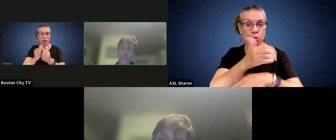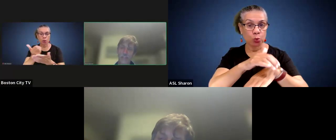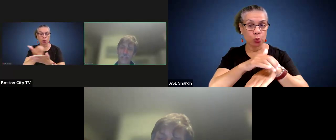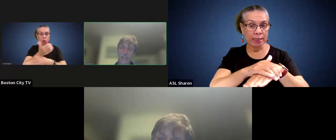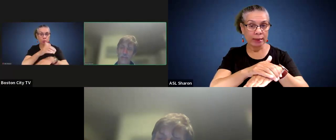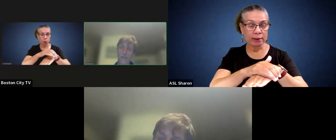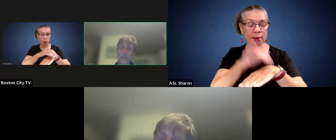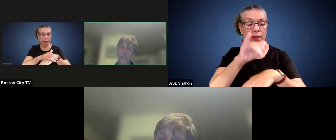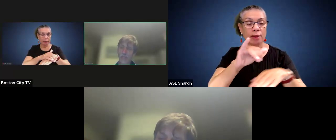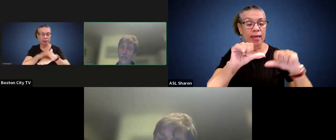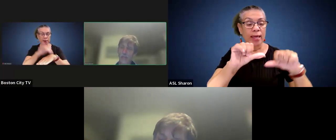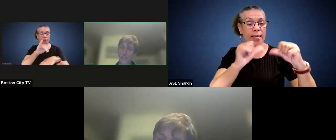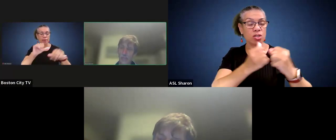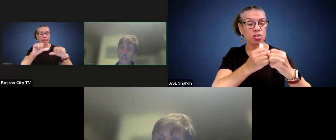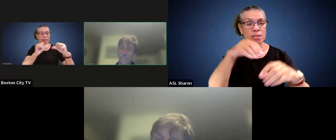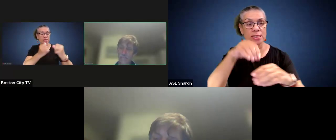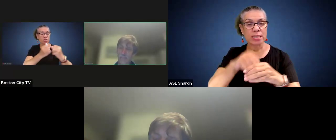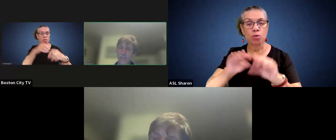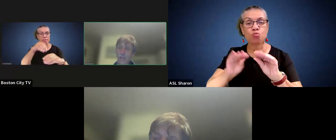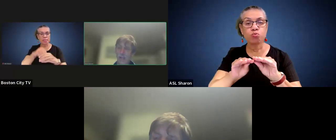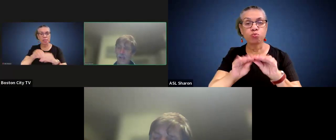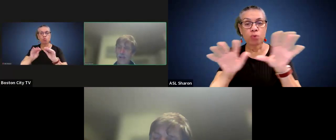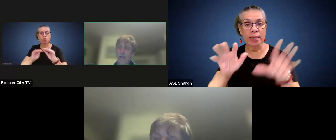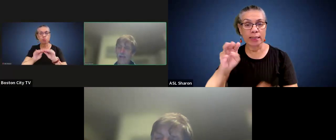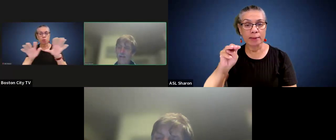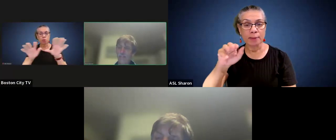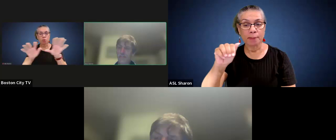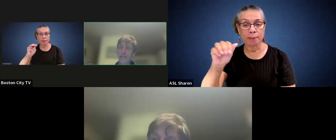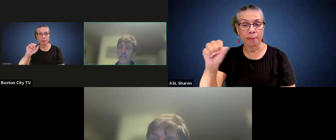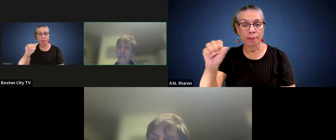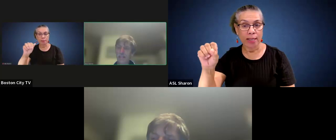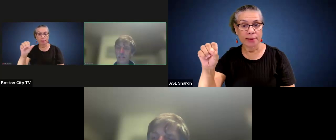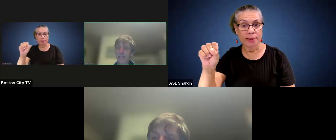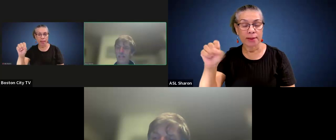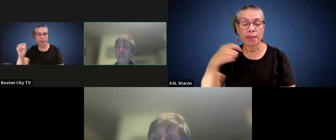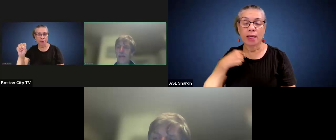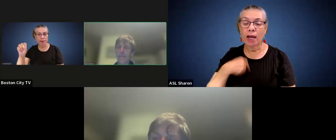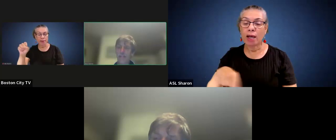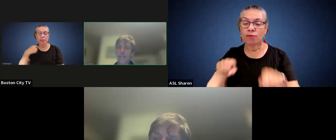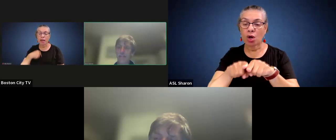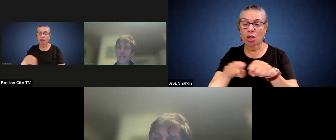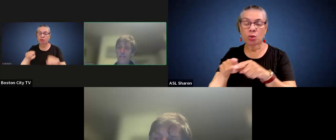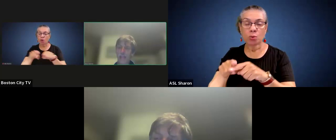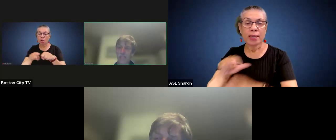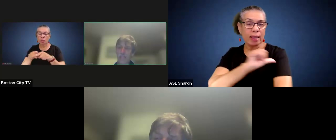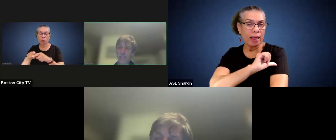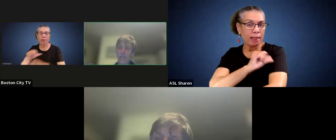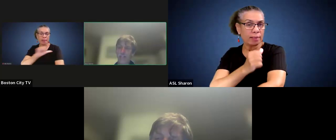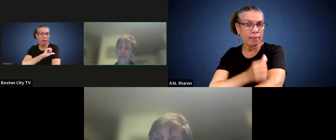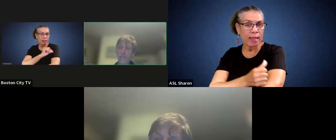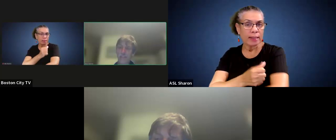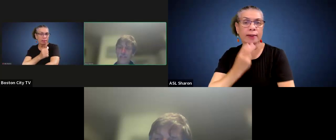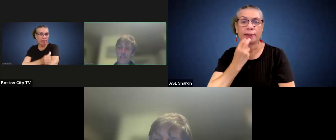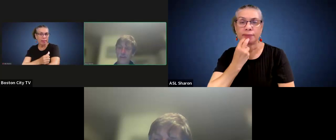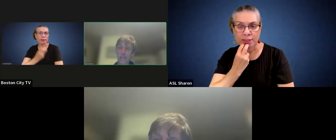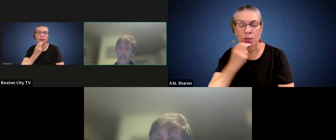is headquartered in Brighton. I've also been a athletics official at Boston Public